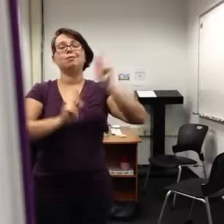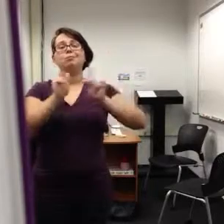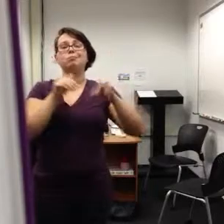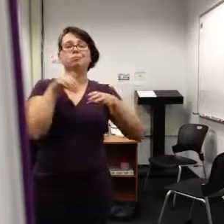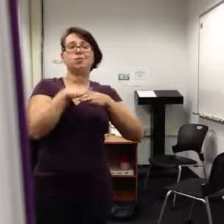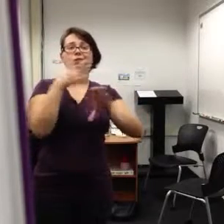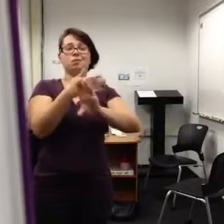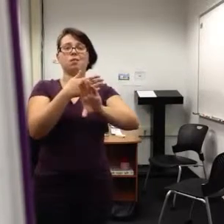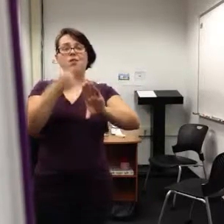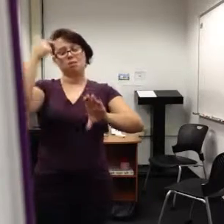Change is slow.